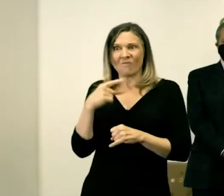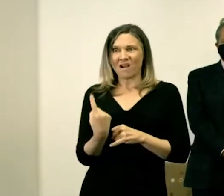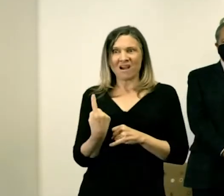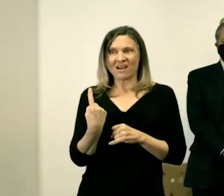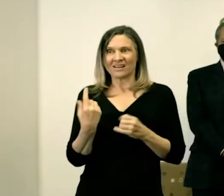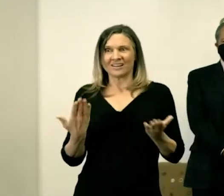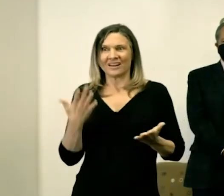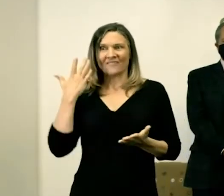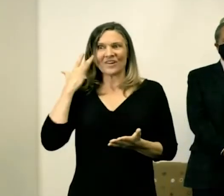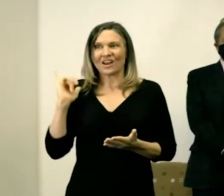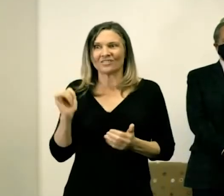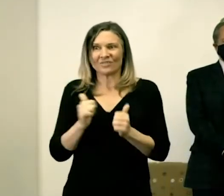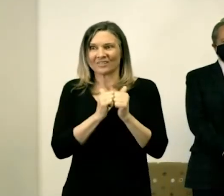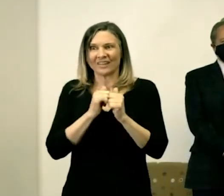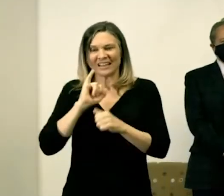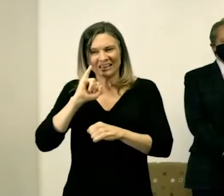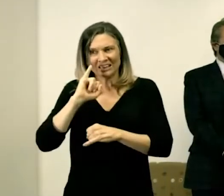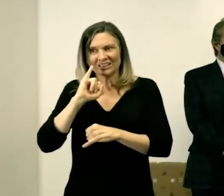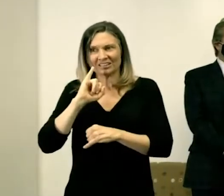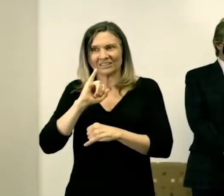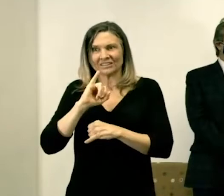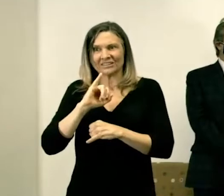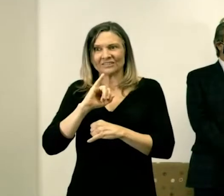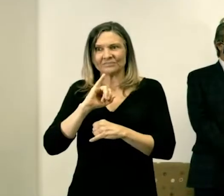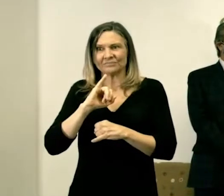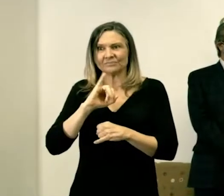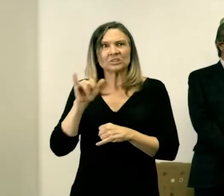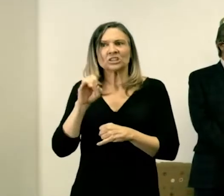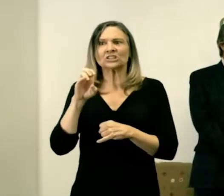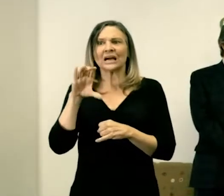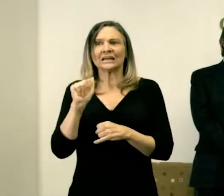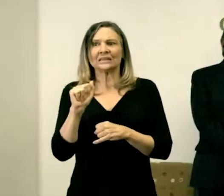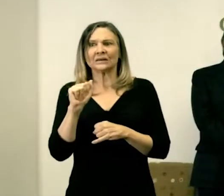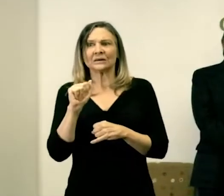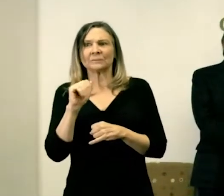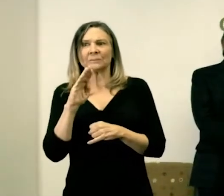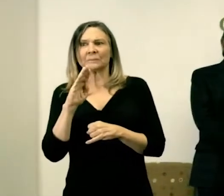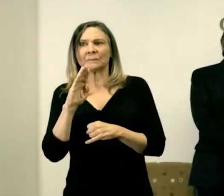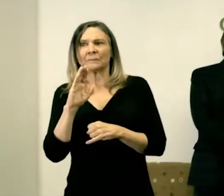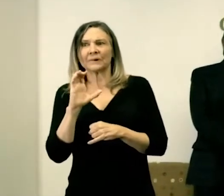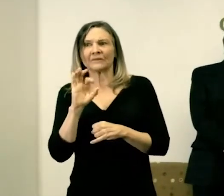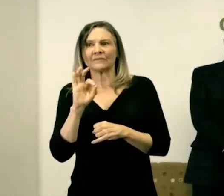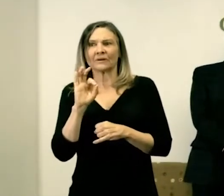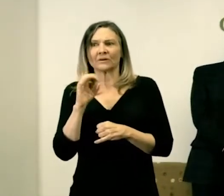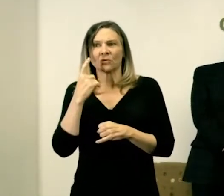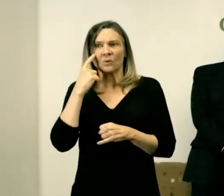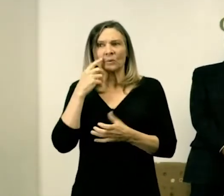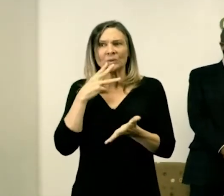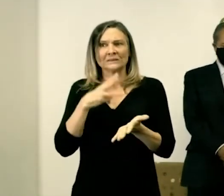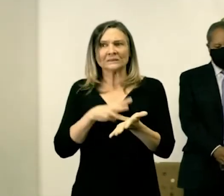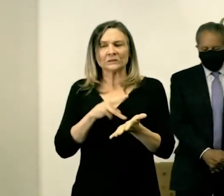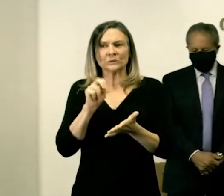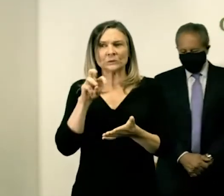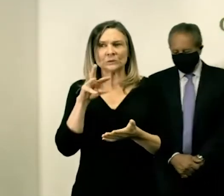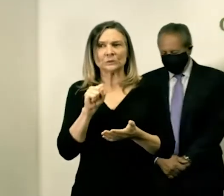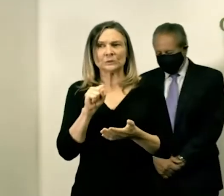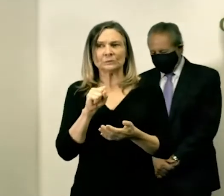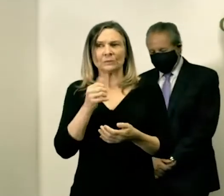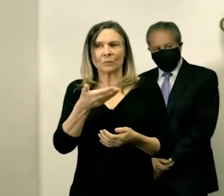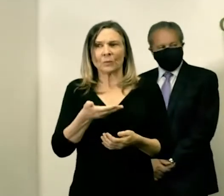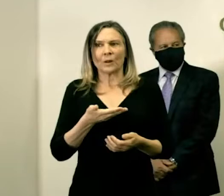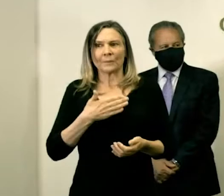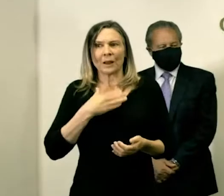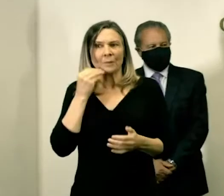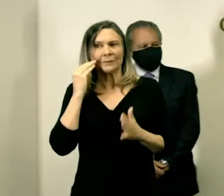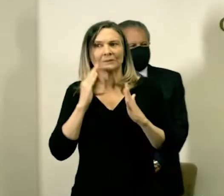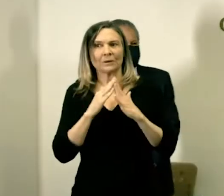together. Jessica De Nova with ABC7 Eyewitness News. Bienvenido, Gobernador. Welcome to my hometown. So I